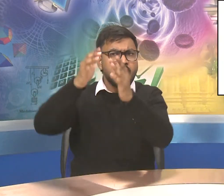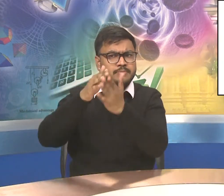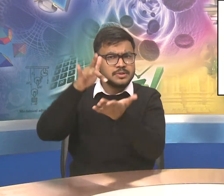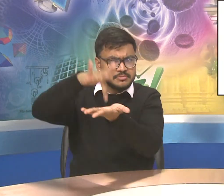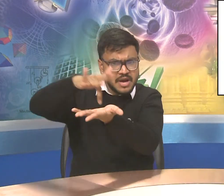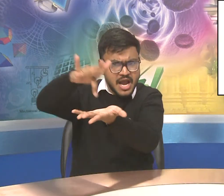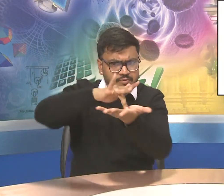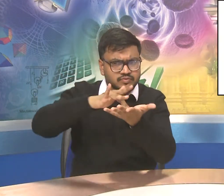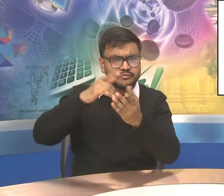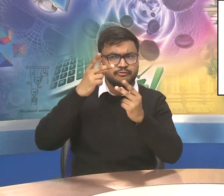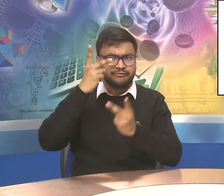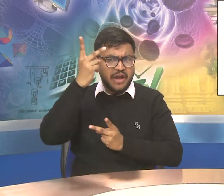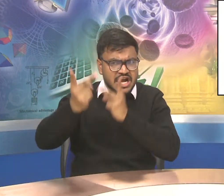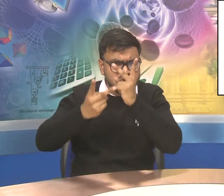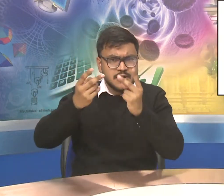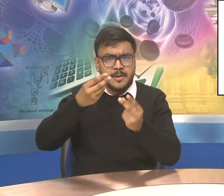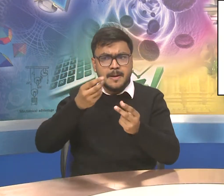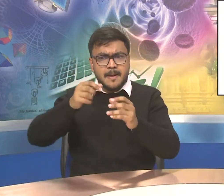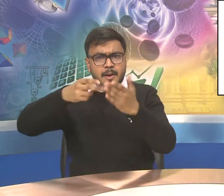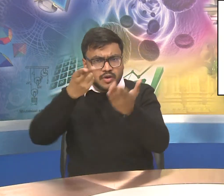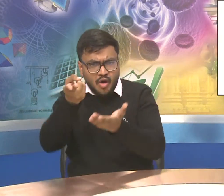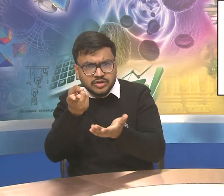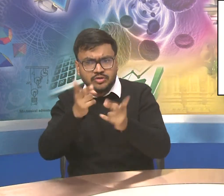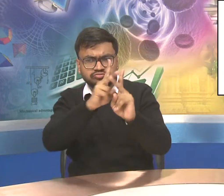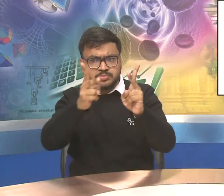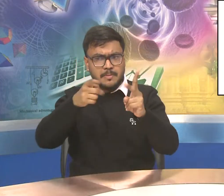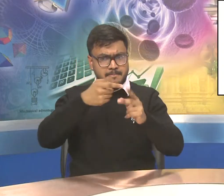eating the food, we satisfied our hunger.